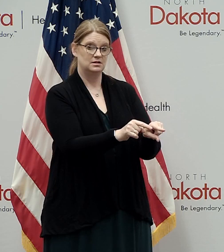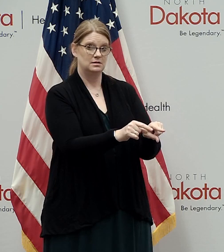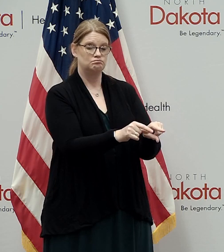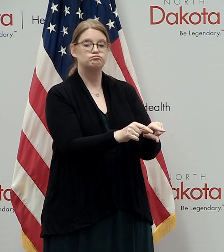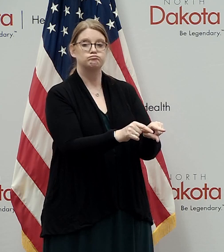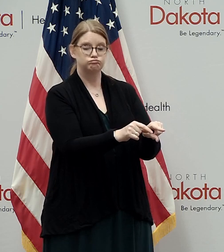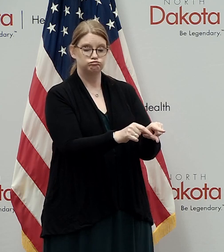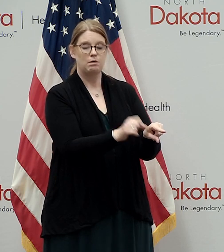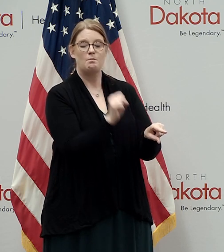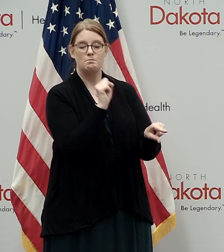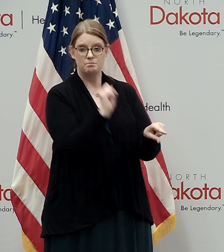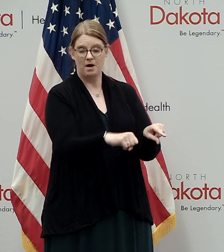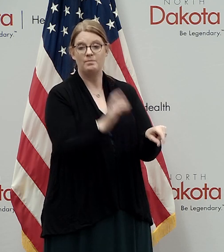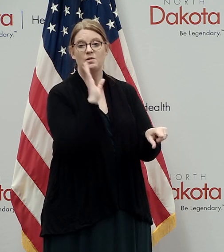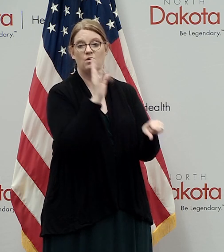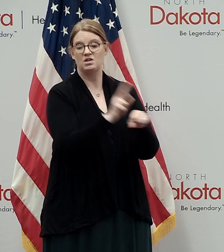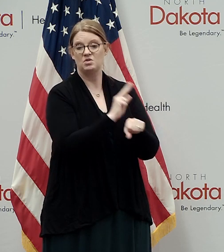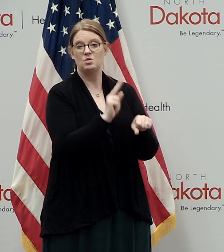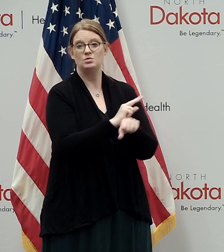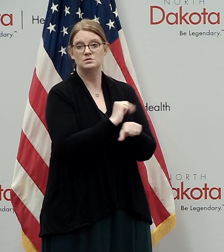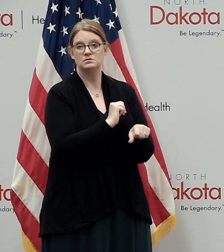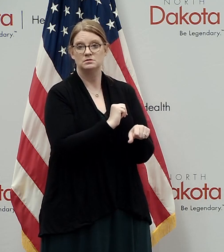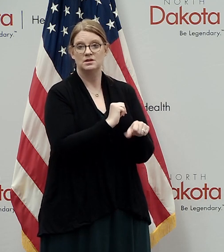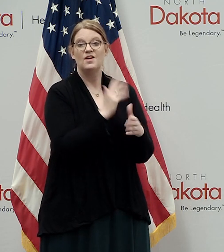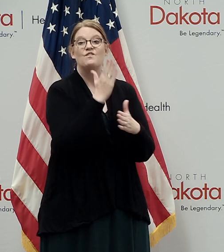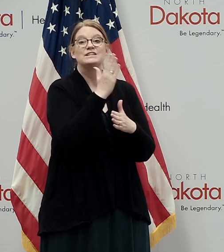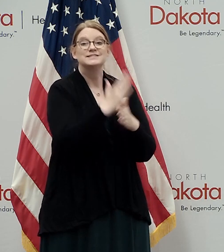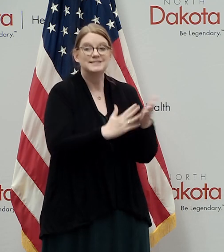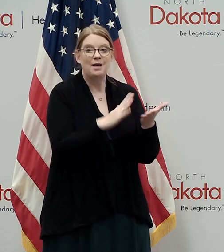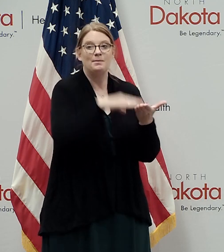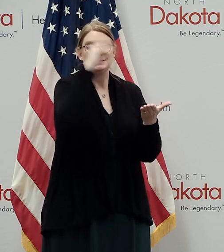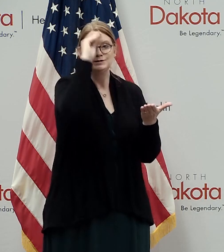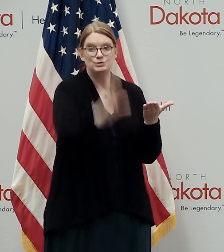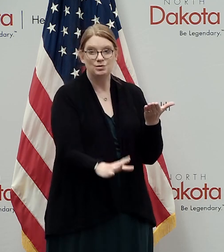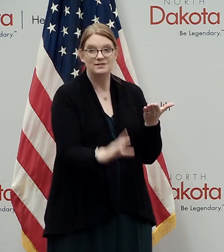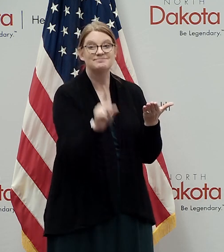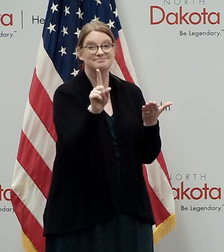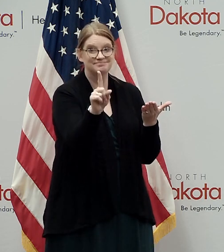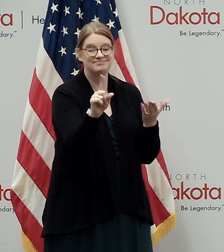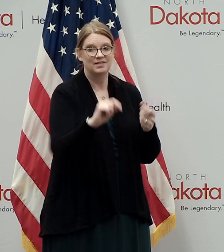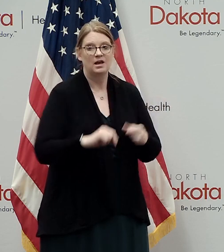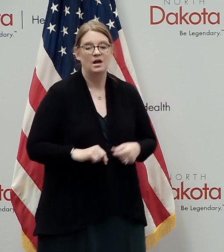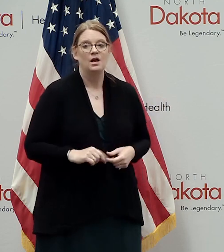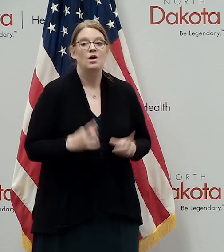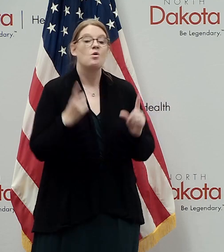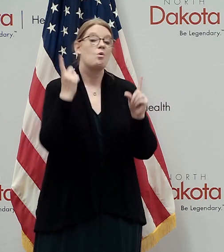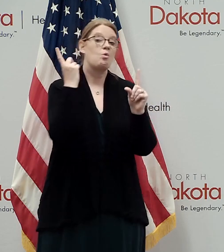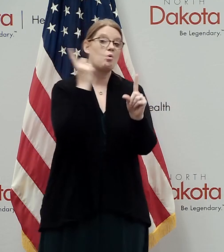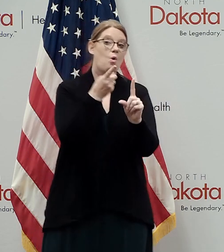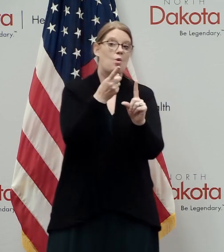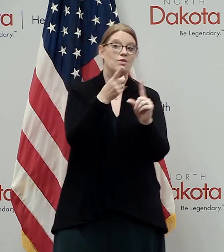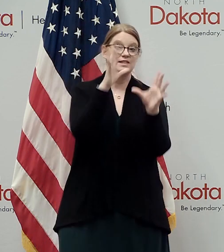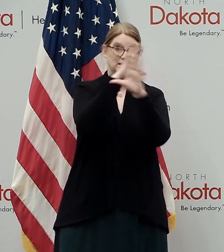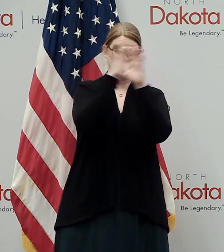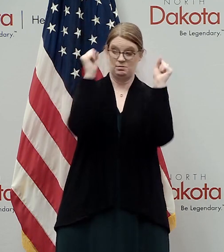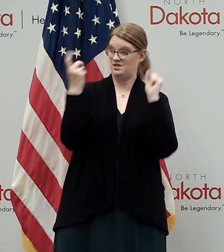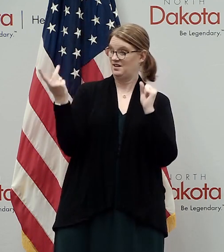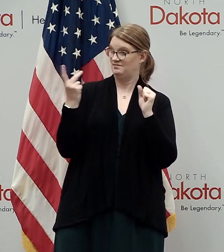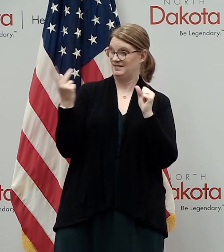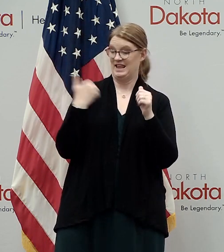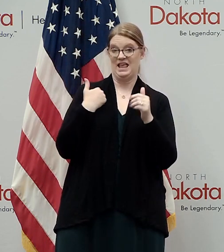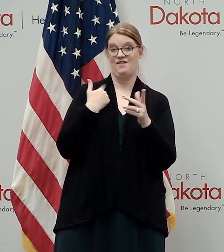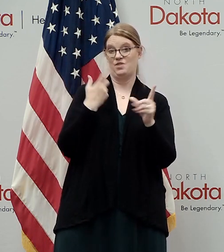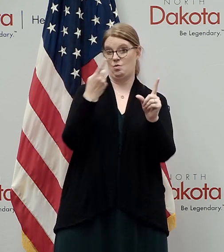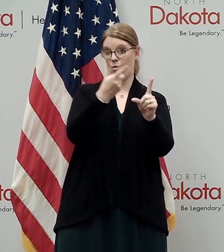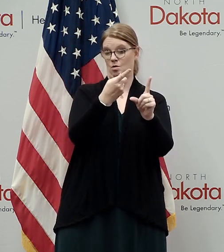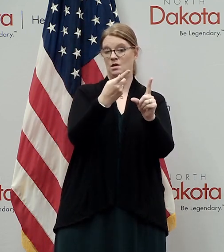used at some point during the time for some of your students. And our goal is that we would, the superintendent and I share this goal, is that we